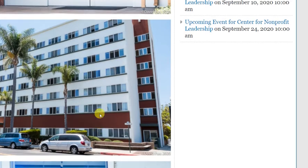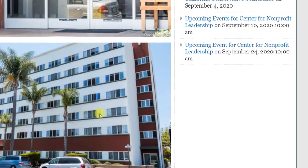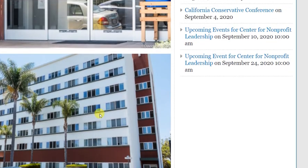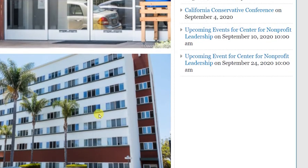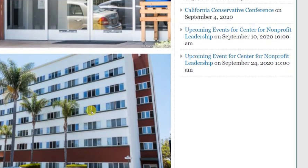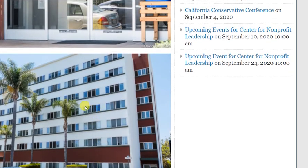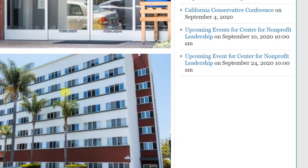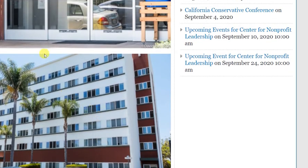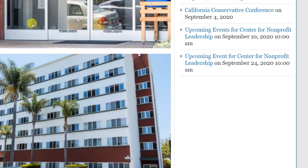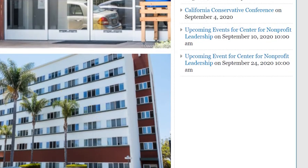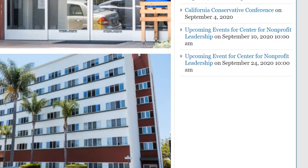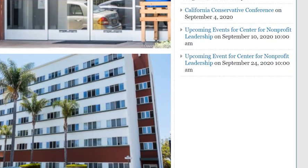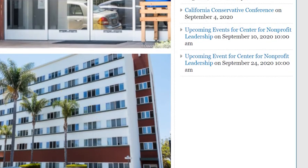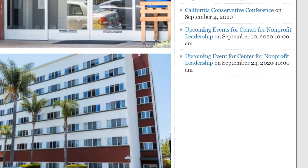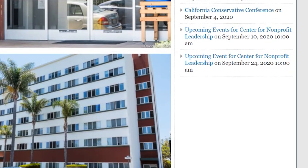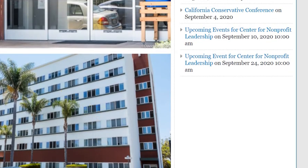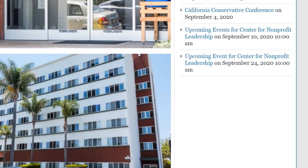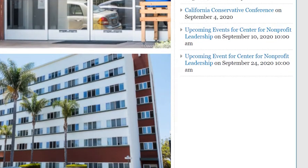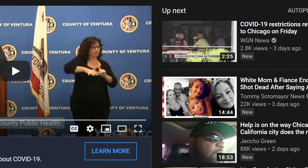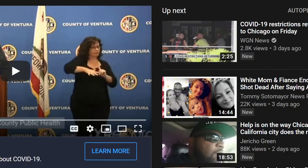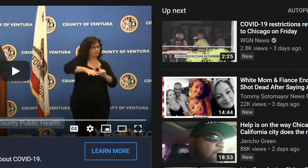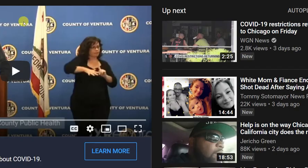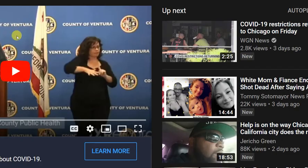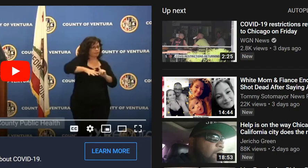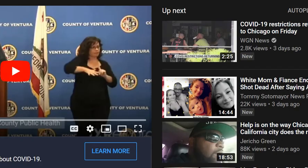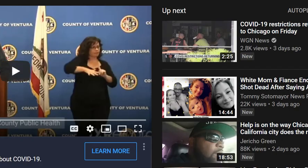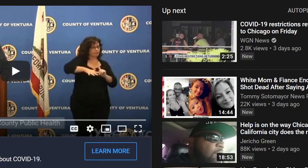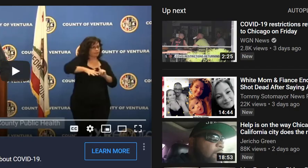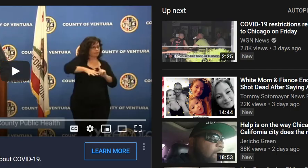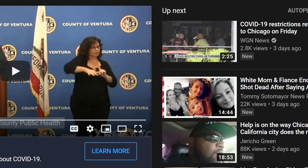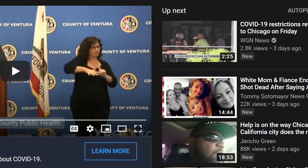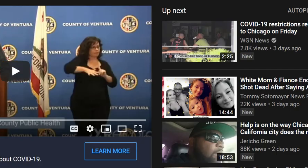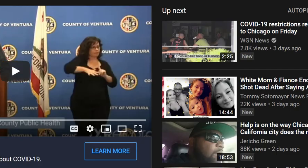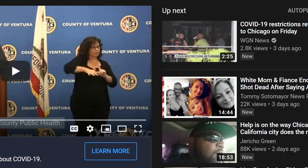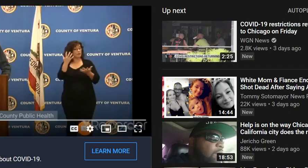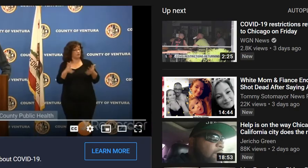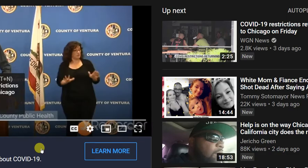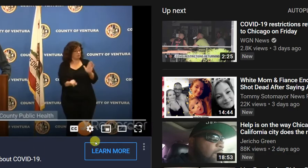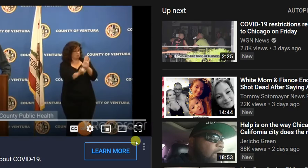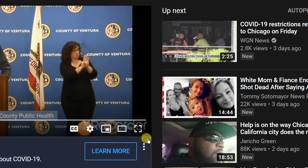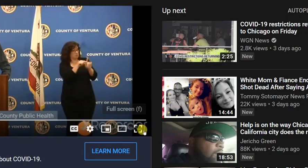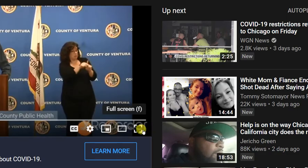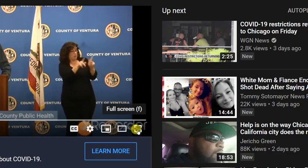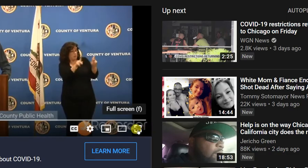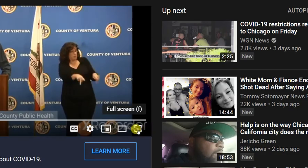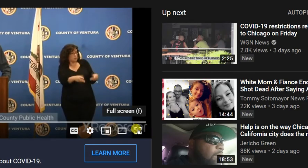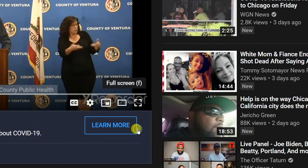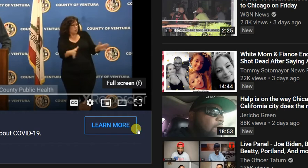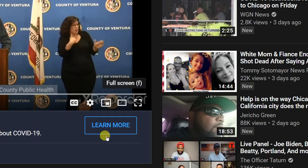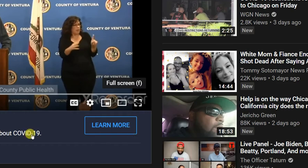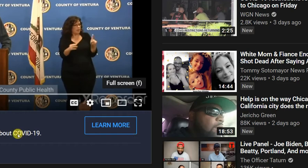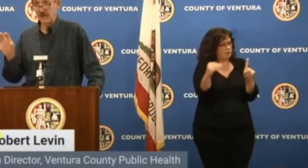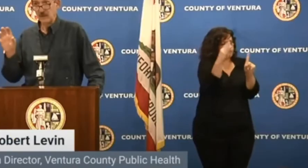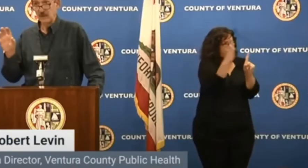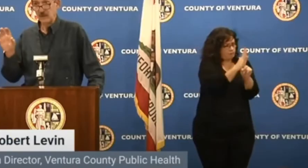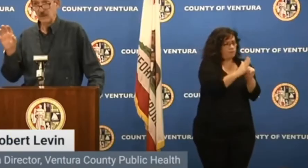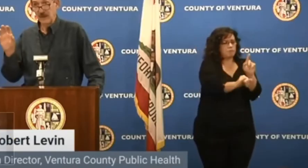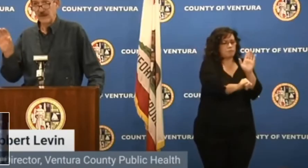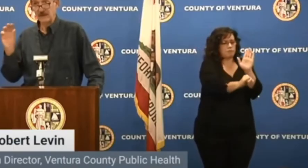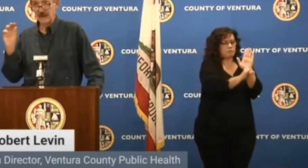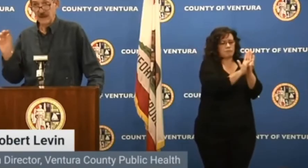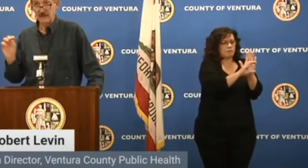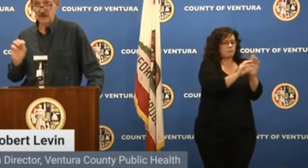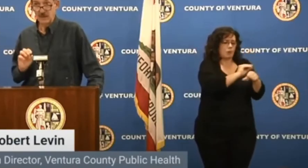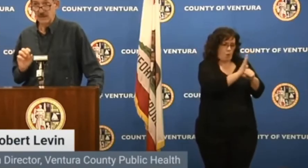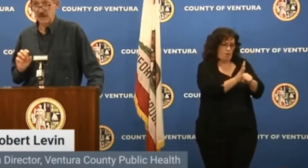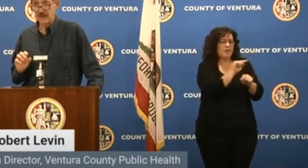these people down. Now I'm going to show you Dr. Levin talking. It's a quick clip. It's like a minute, and then we're going to get out of here. And again, we'll isolate every one of them, and we will